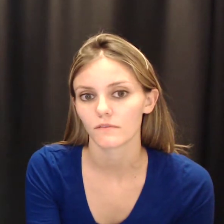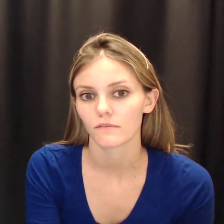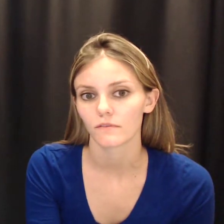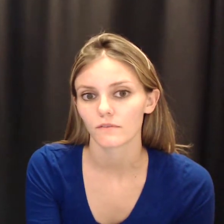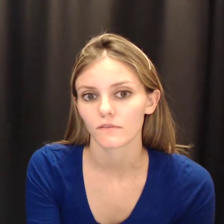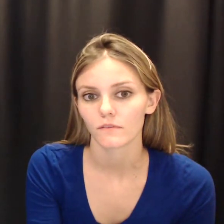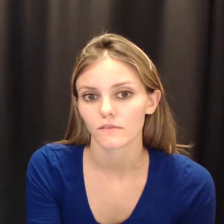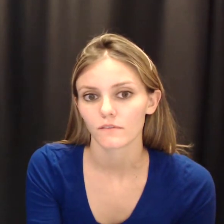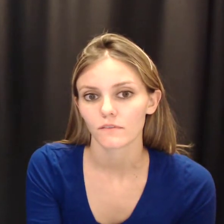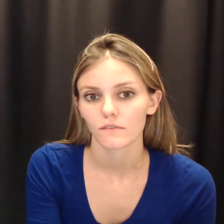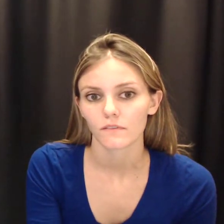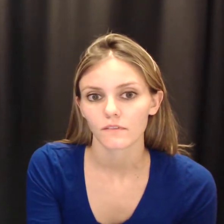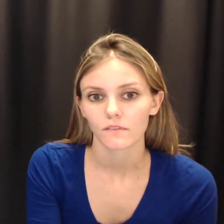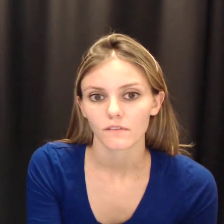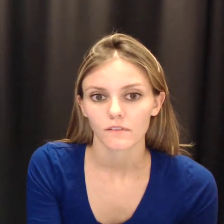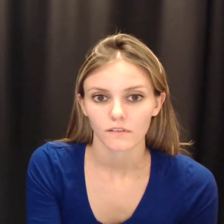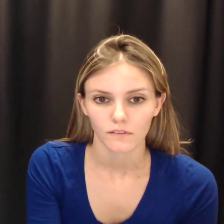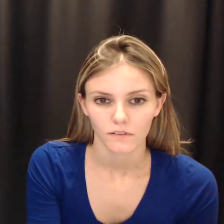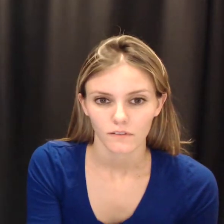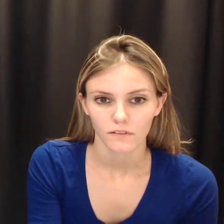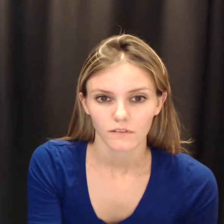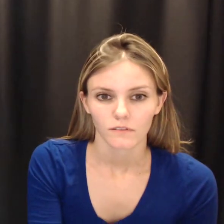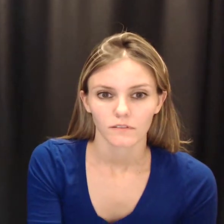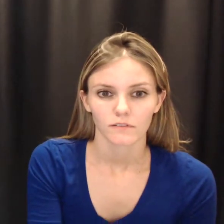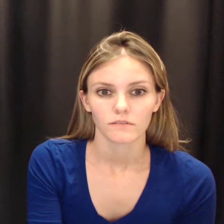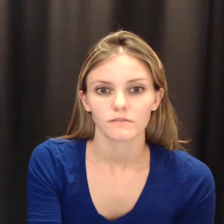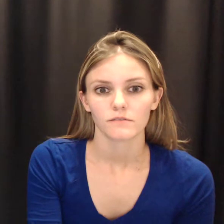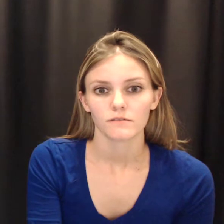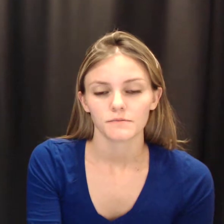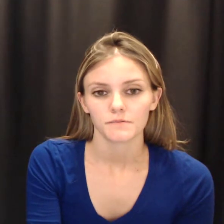Different places, Phoenix, Scottsdale,